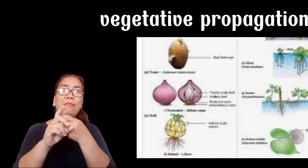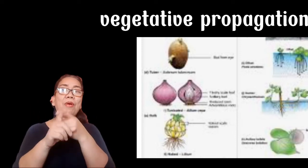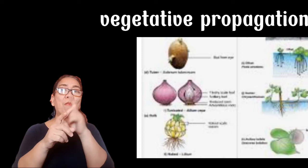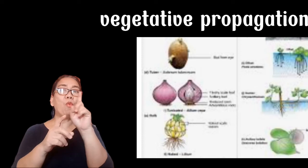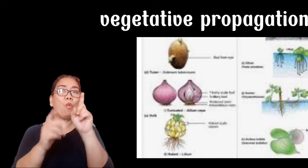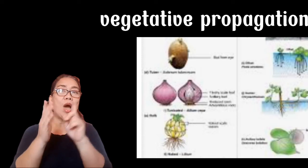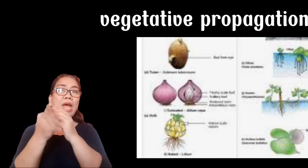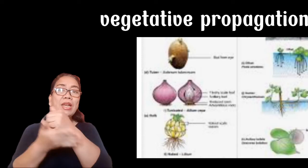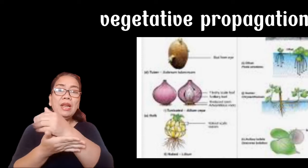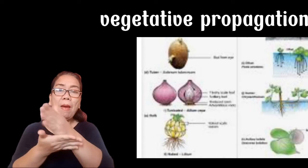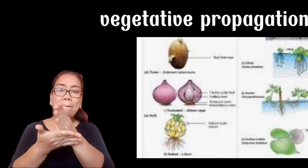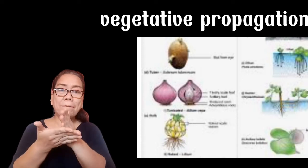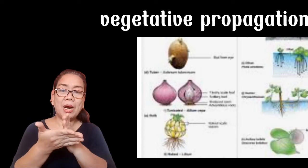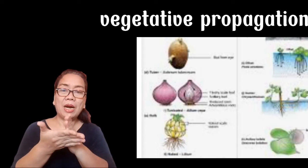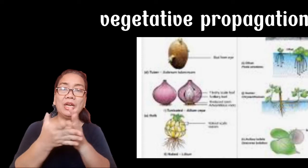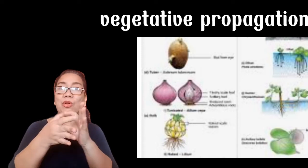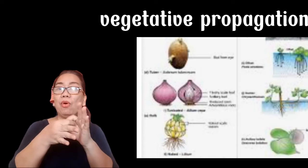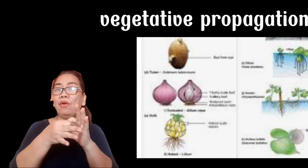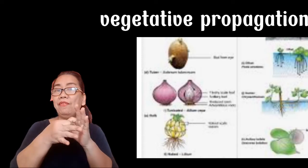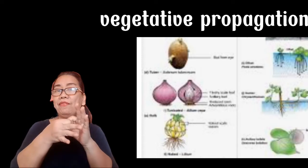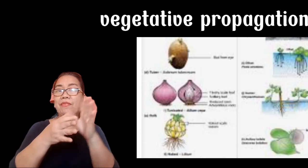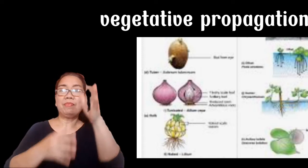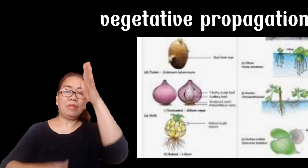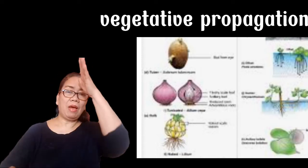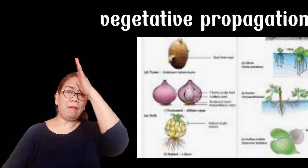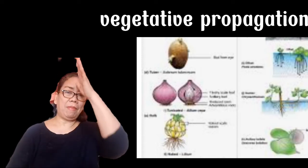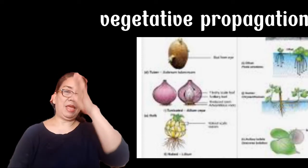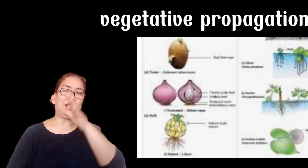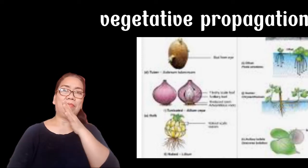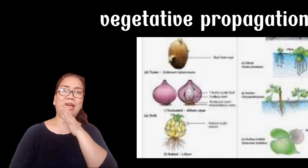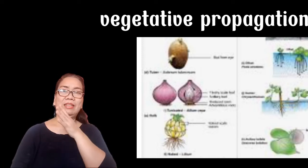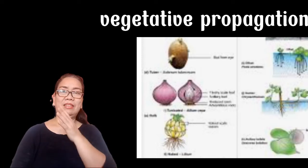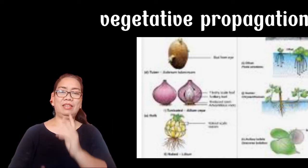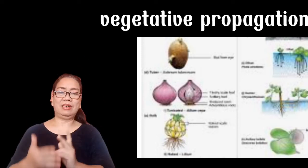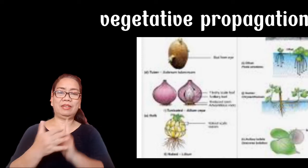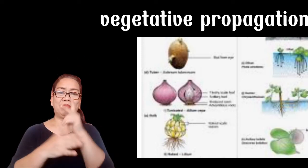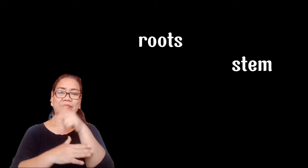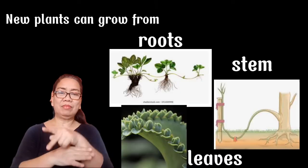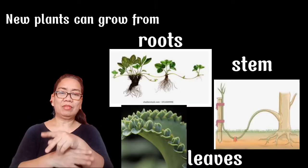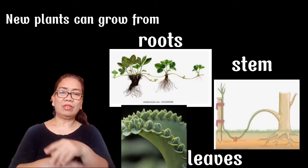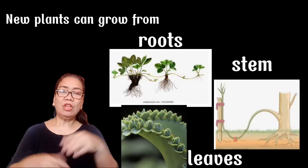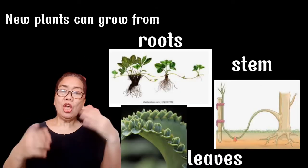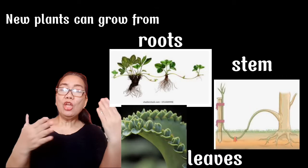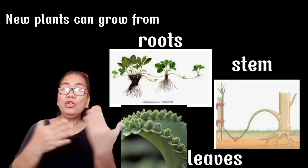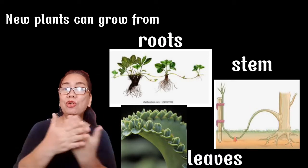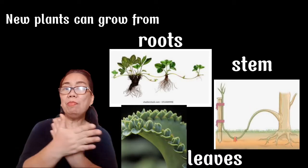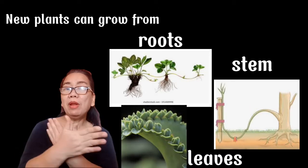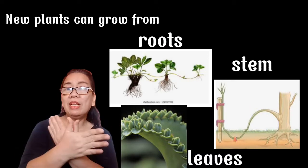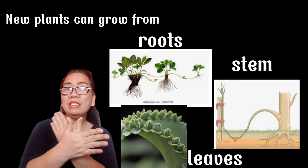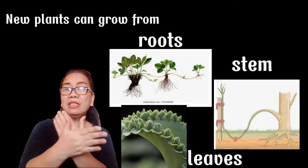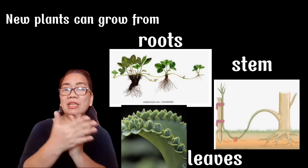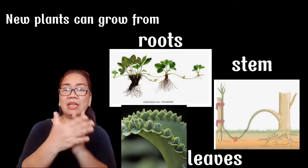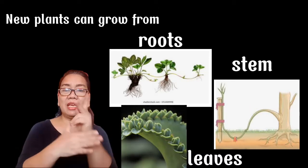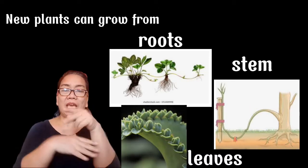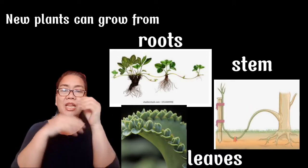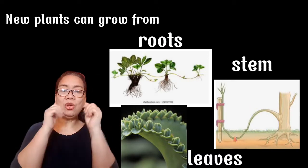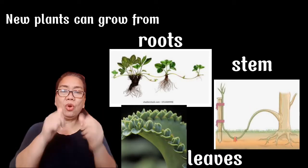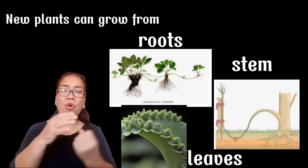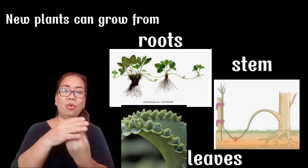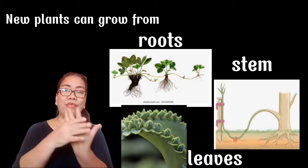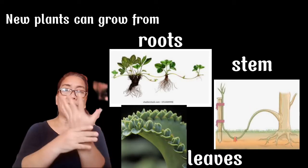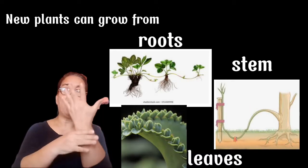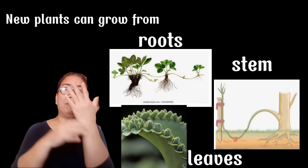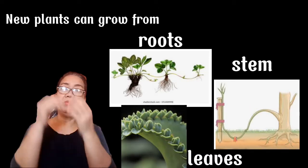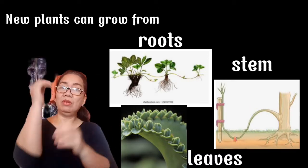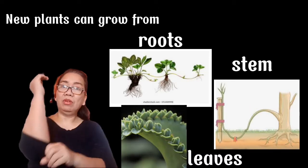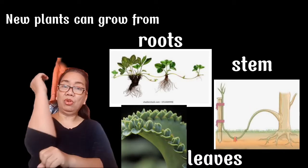reproduced from one part of a parent plant. New plants can